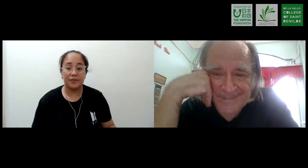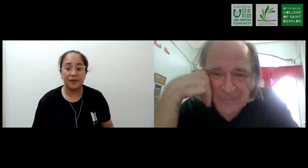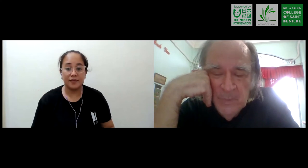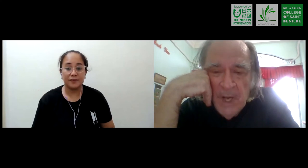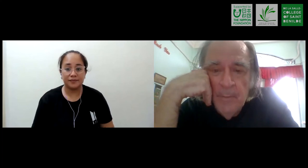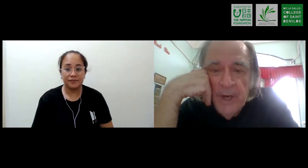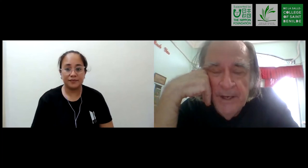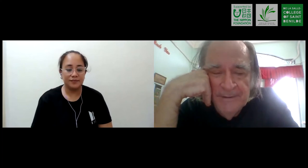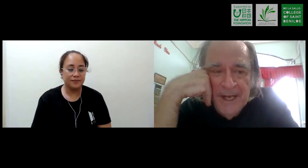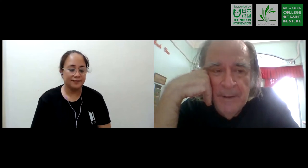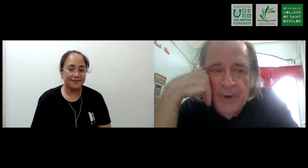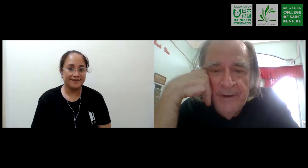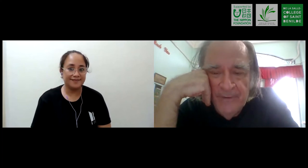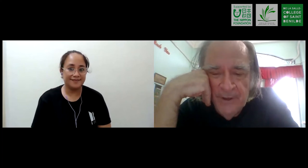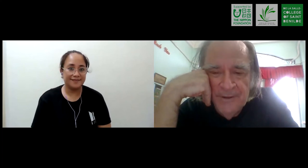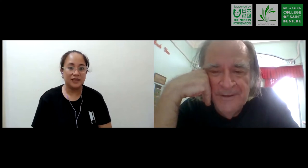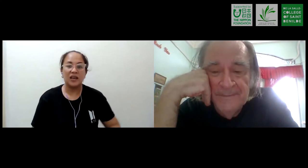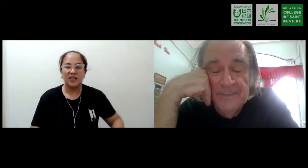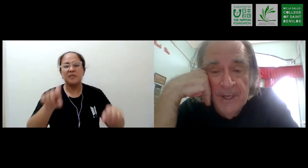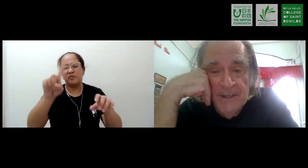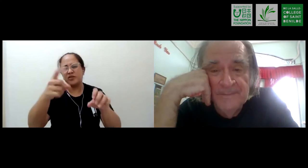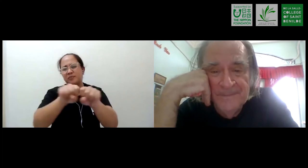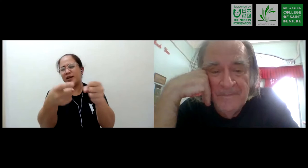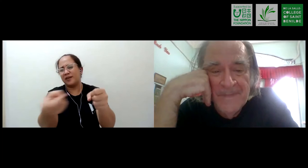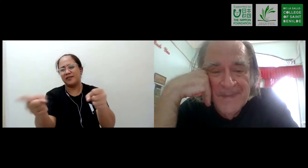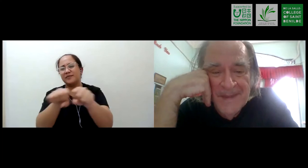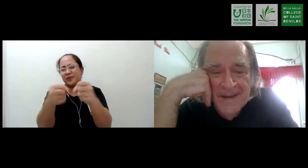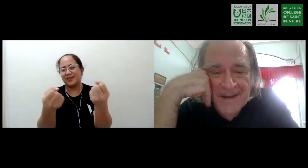Sounds good, sir. Take a break. Take a break first. Yeah.